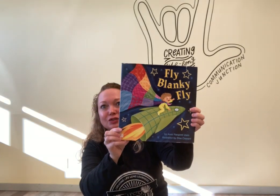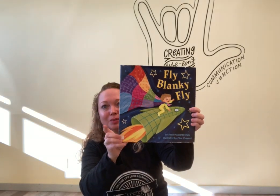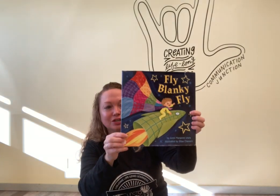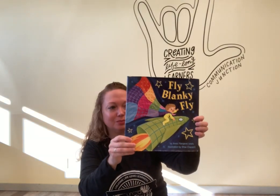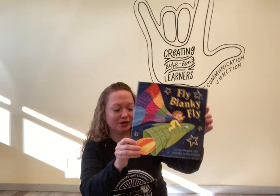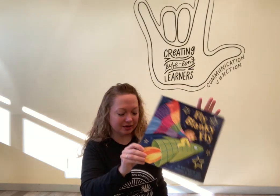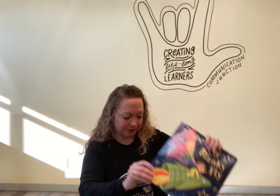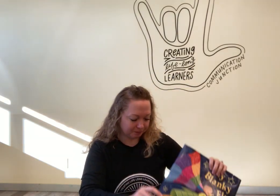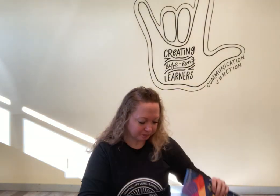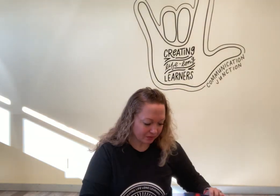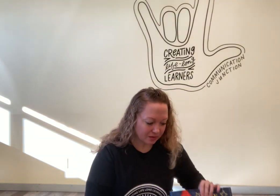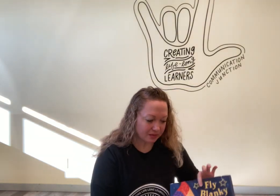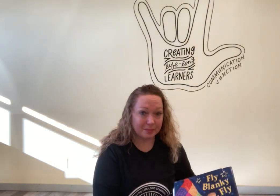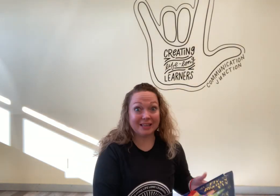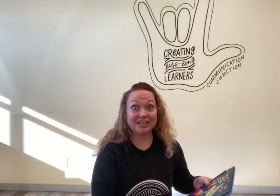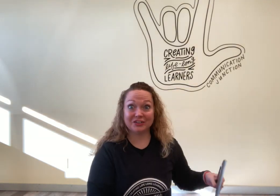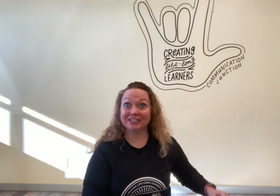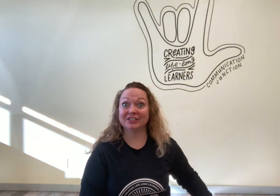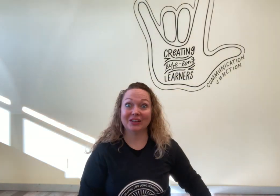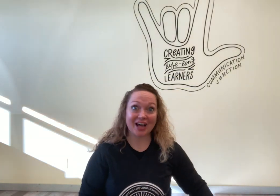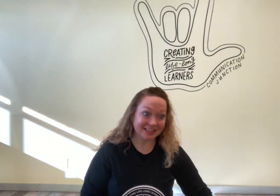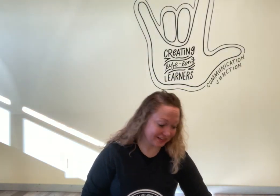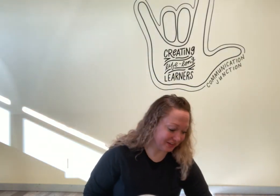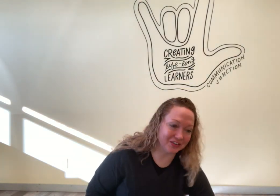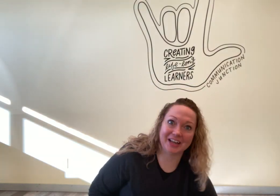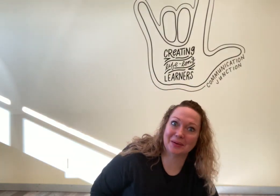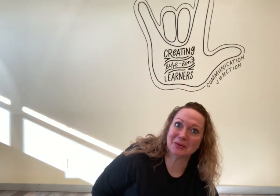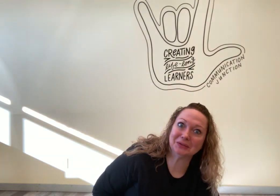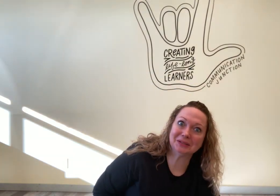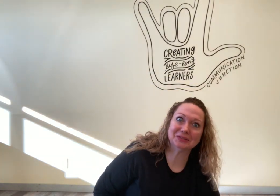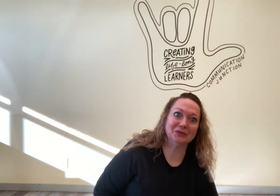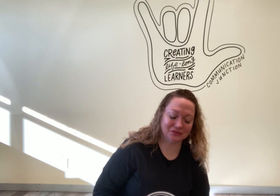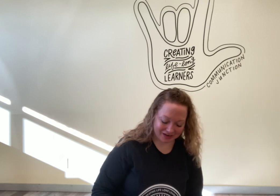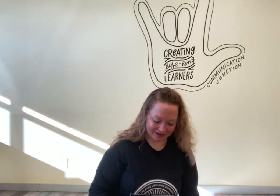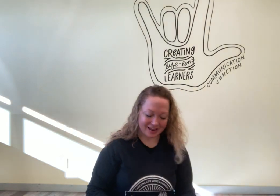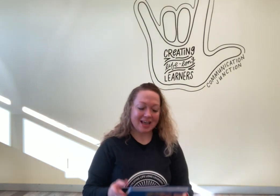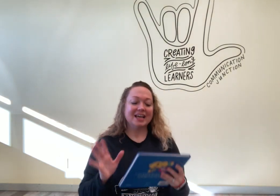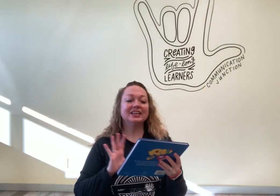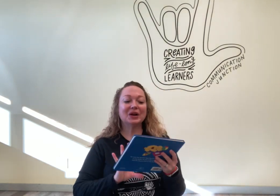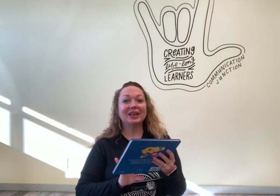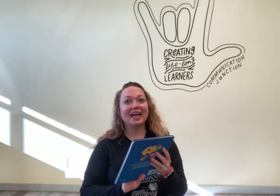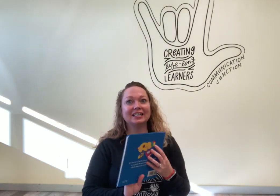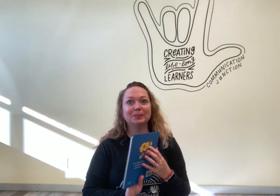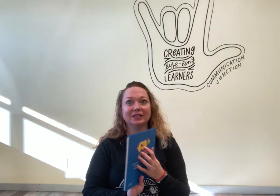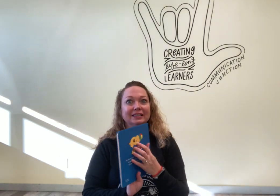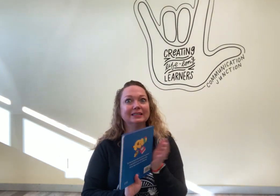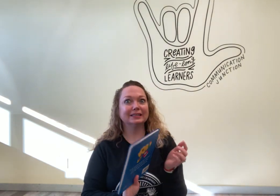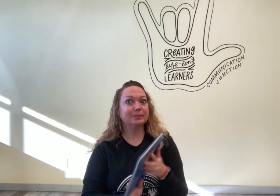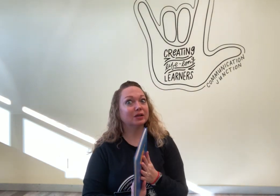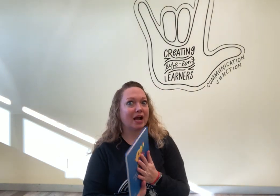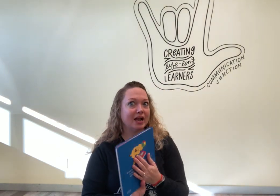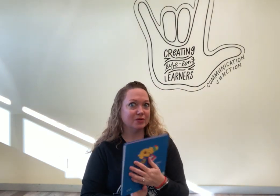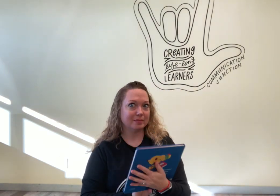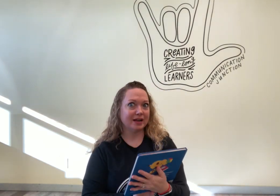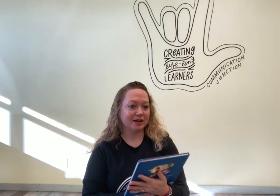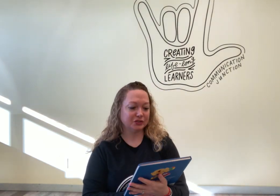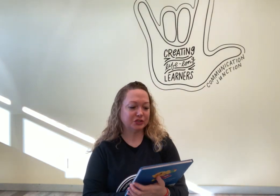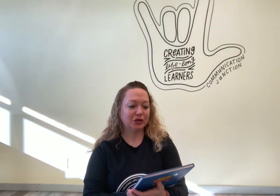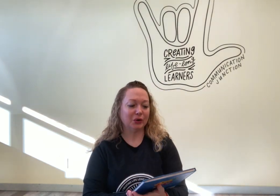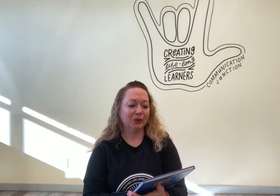cute book. The Blinky turns into lots of different animals, so fun. And then our last book, and this is the book I own at my house too, so